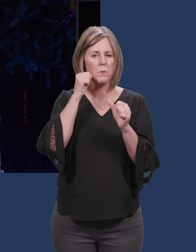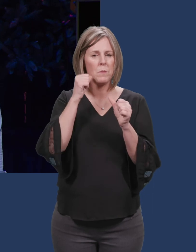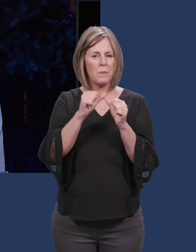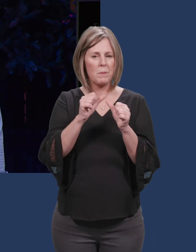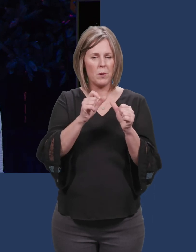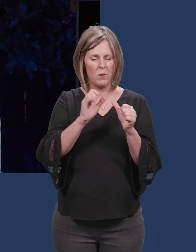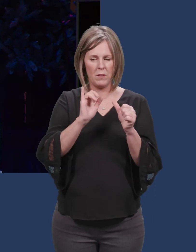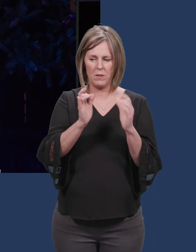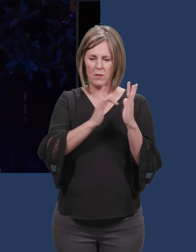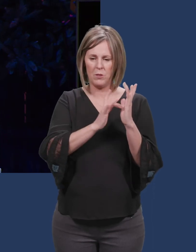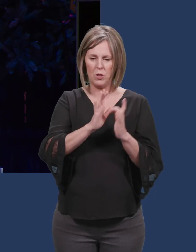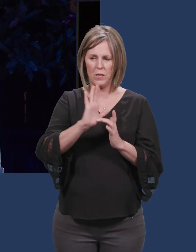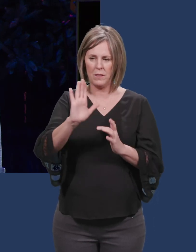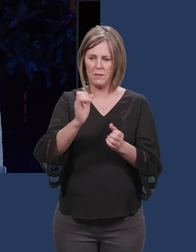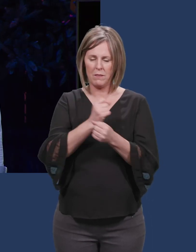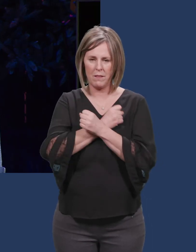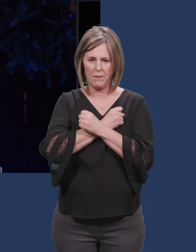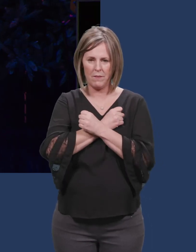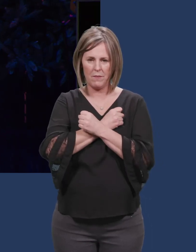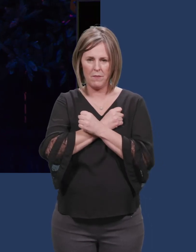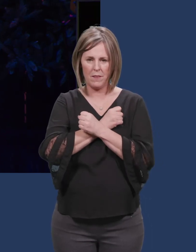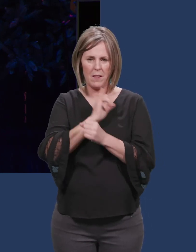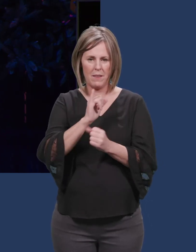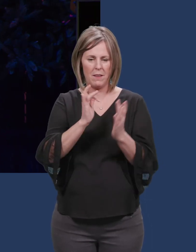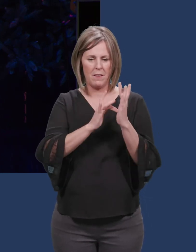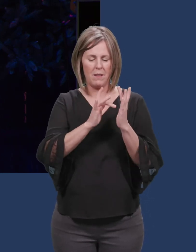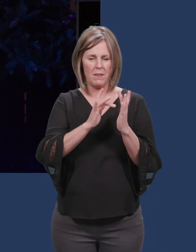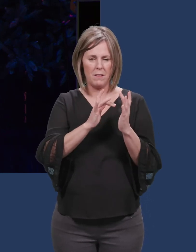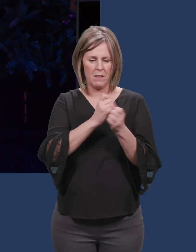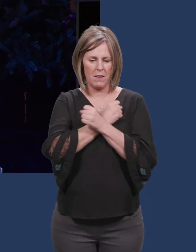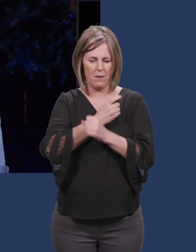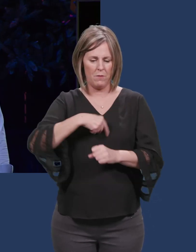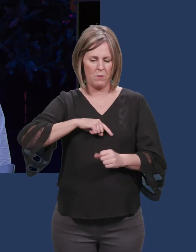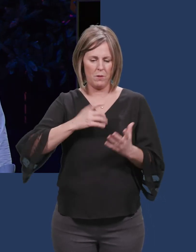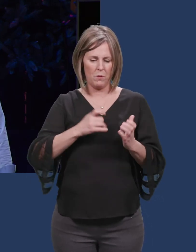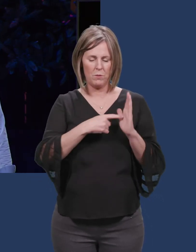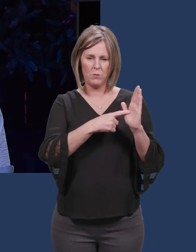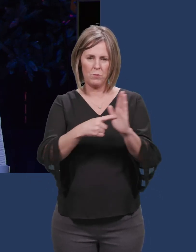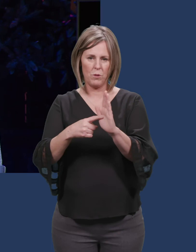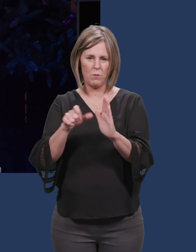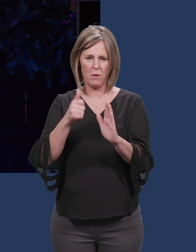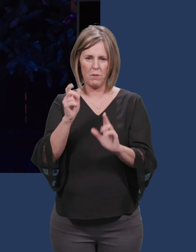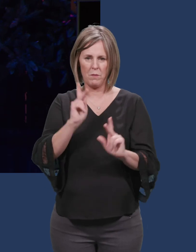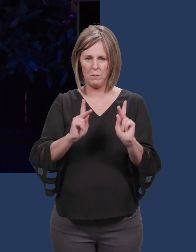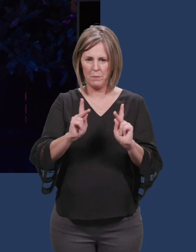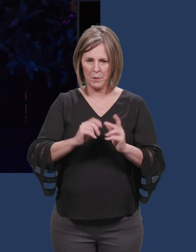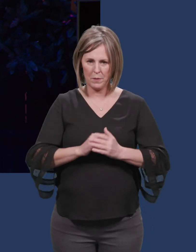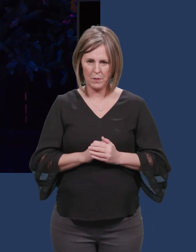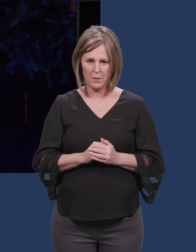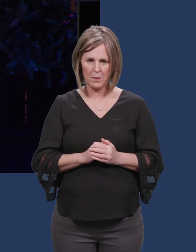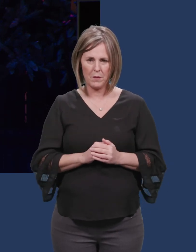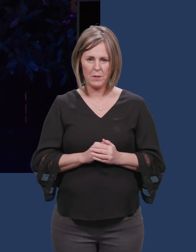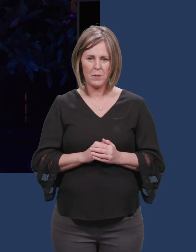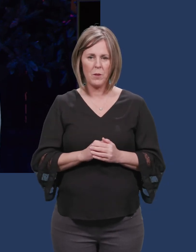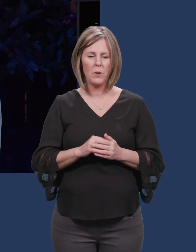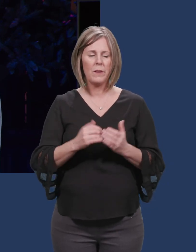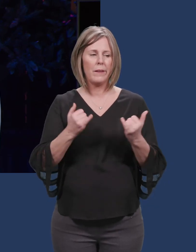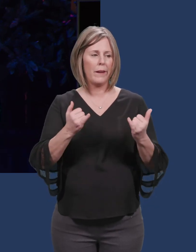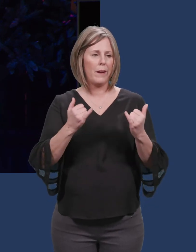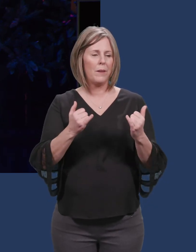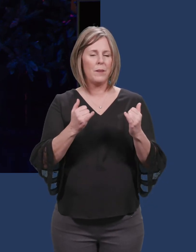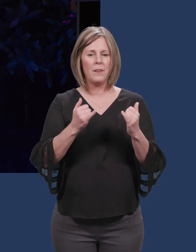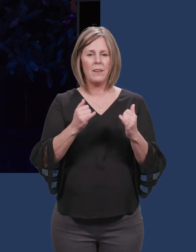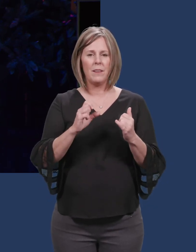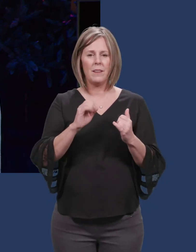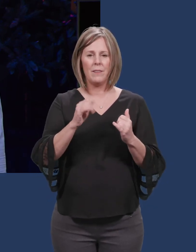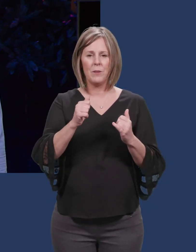the kind of love that we want to show other people. Now, it turns out you have to do a communion a little bit different when